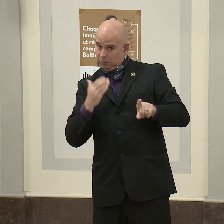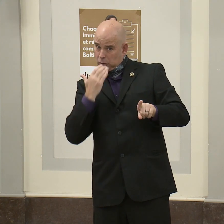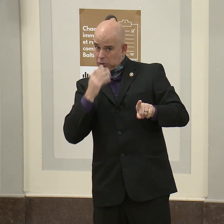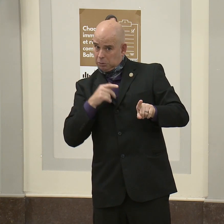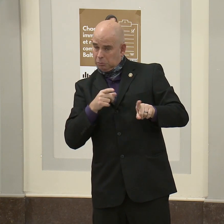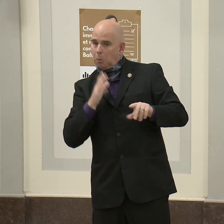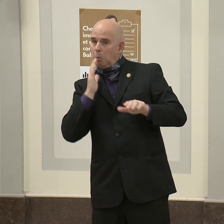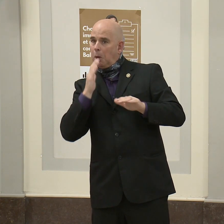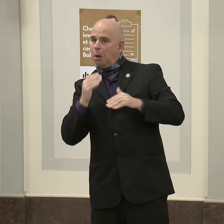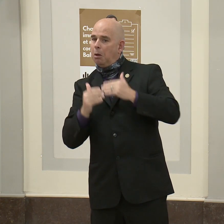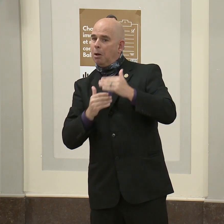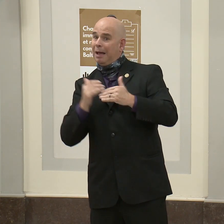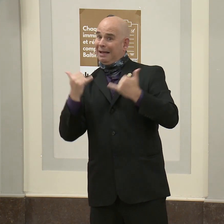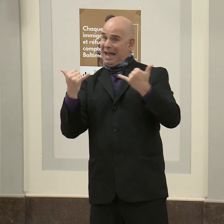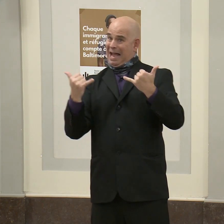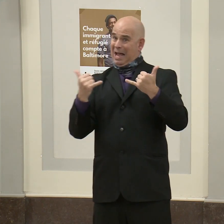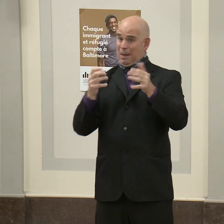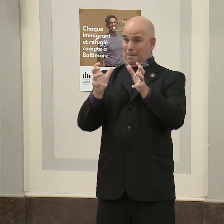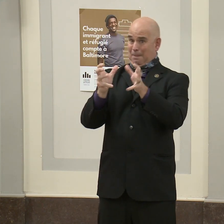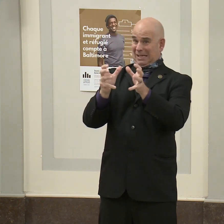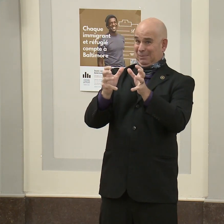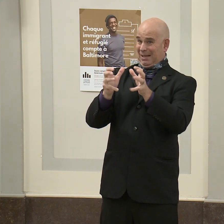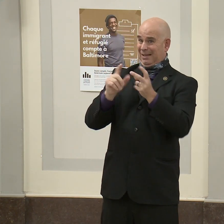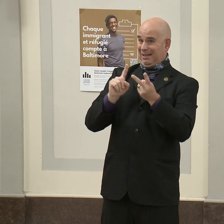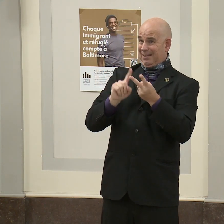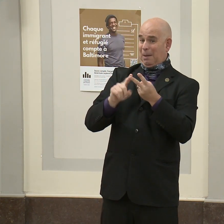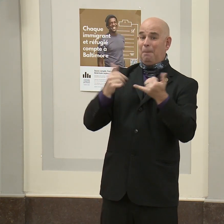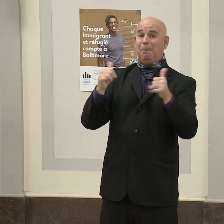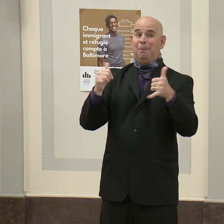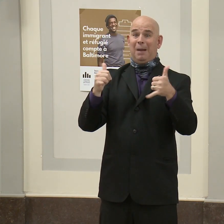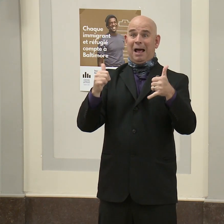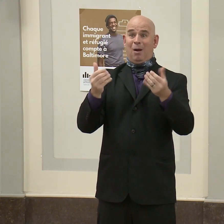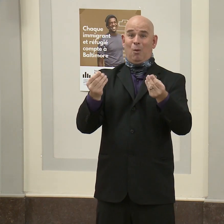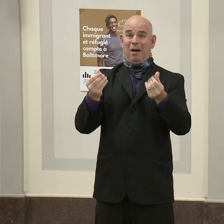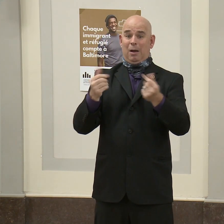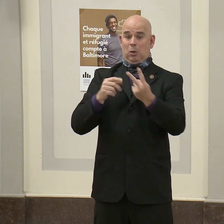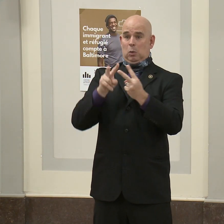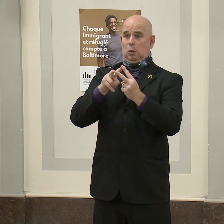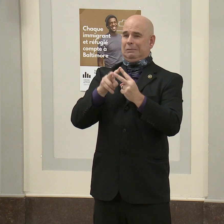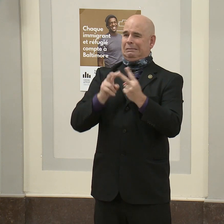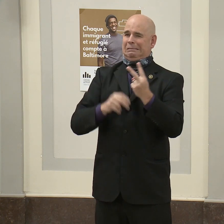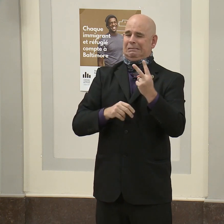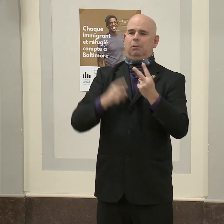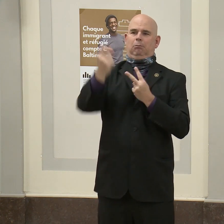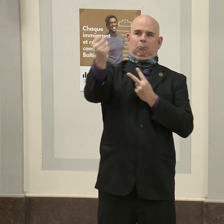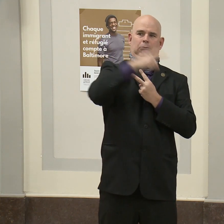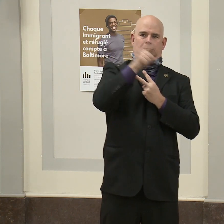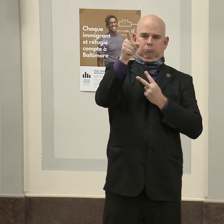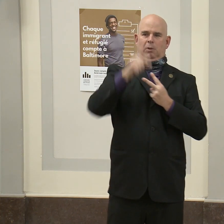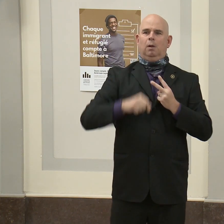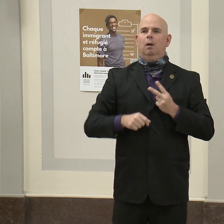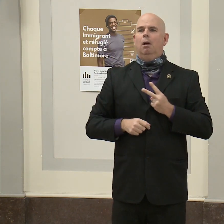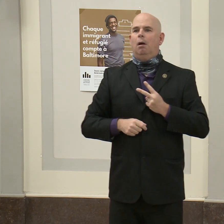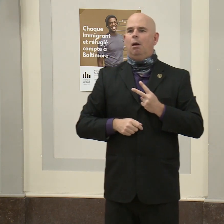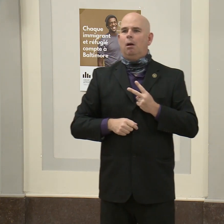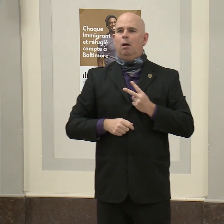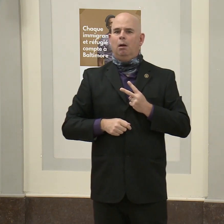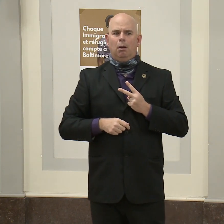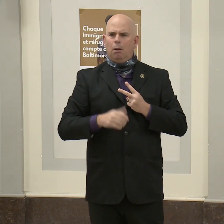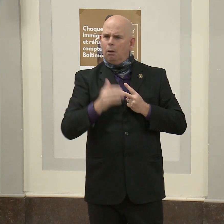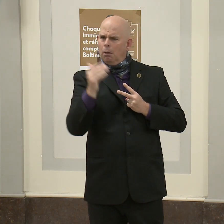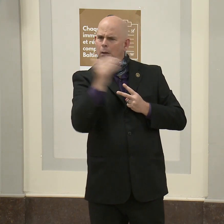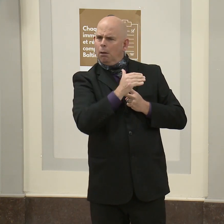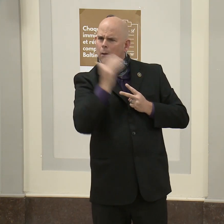and playgrounds, no, not yet. Mayor, can you outline your concern, if any, for the situation at City Hall, the